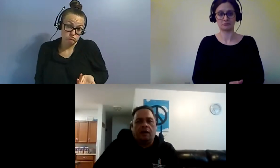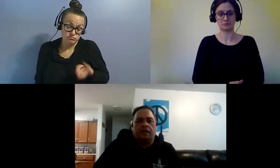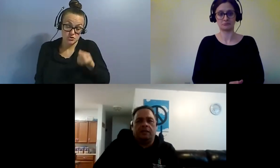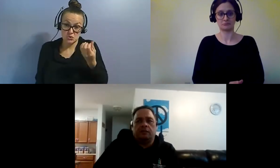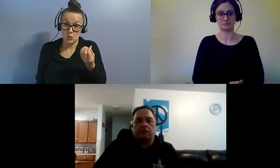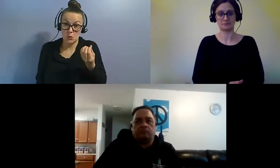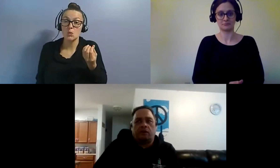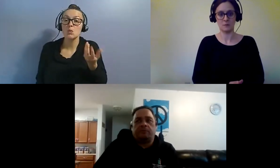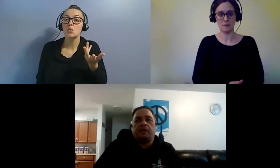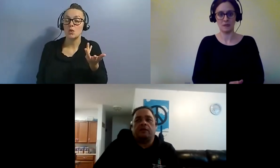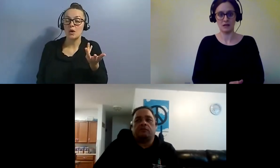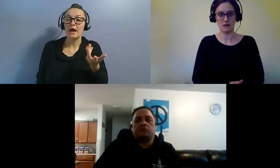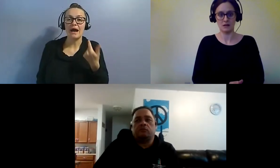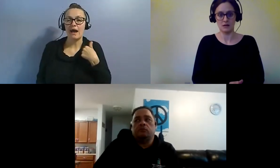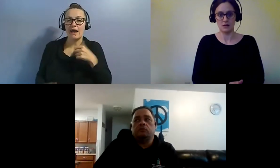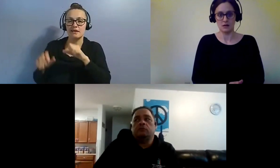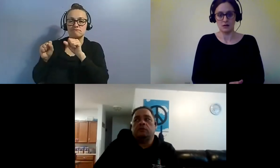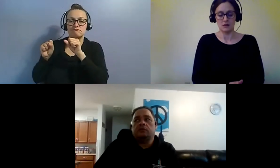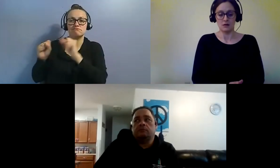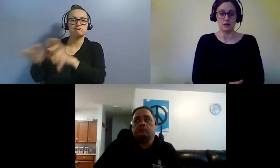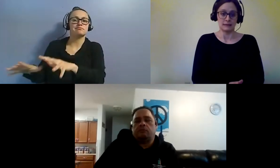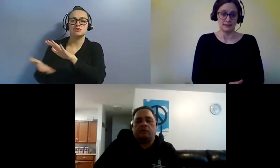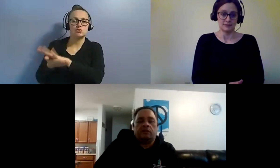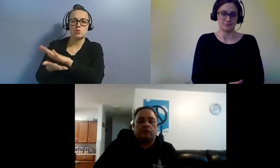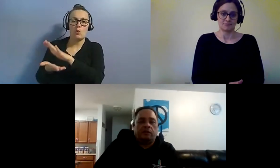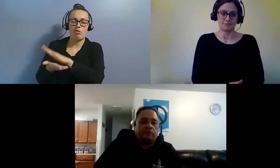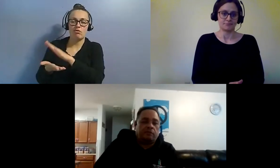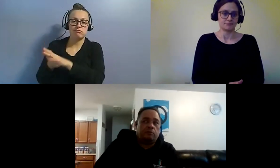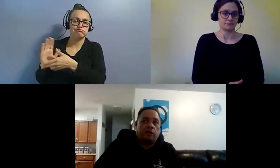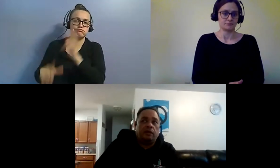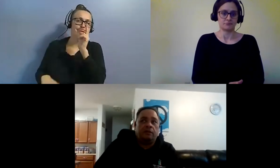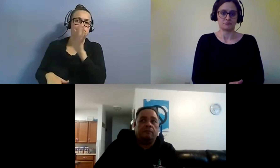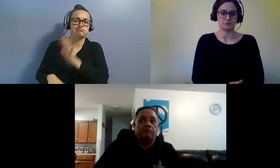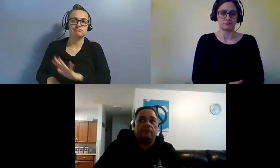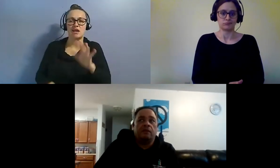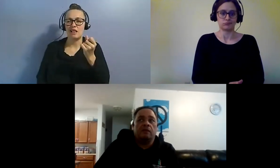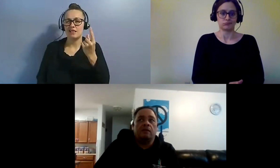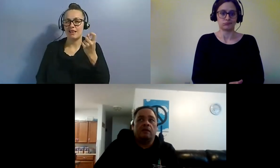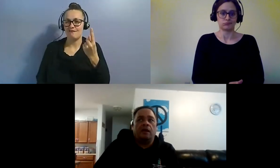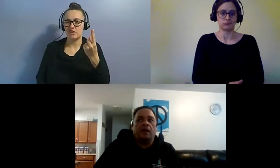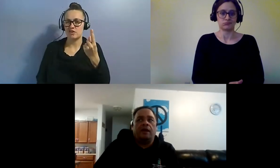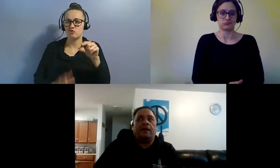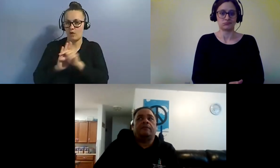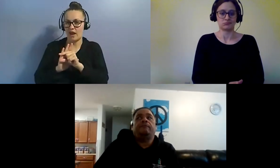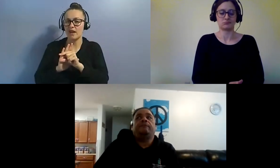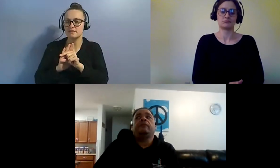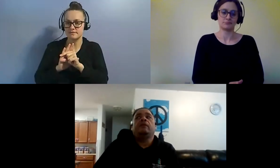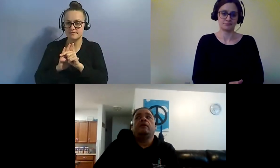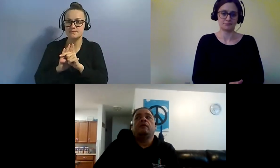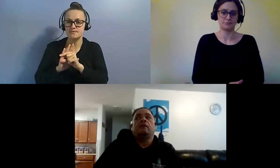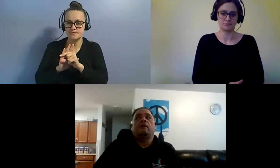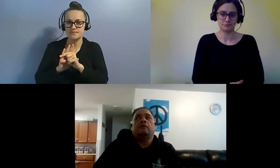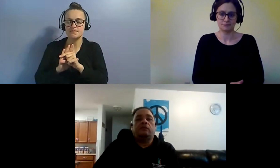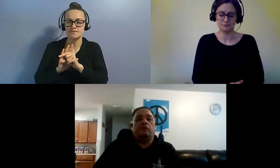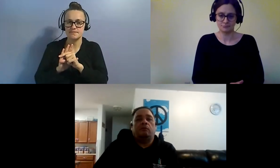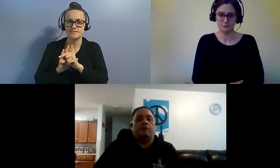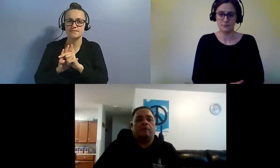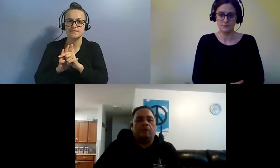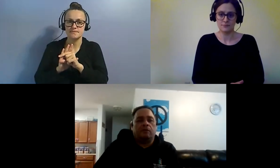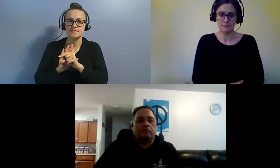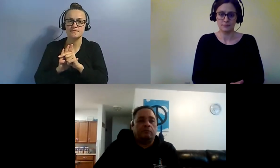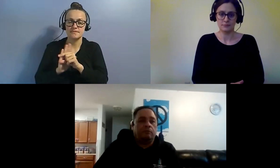so I ended up dropping out of school in probably the 11th grade. And, you